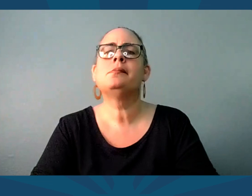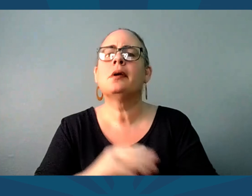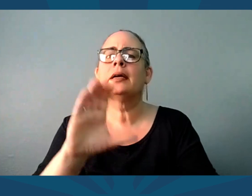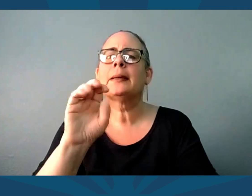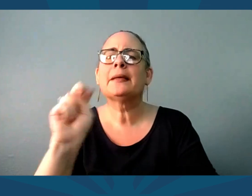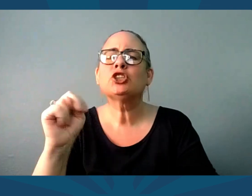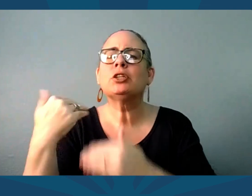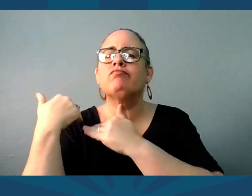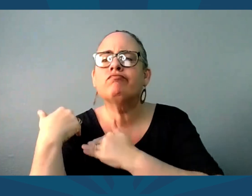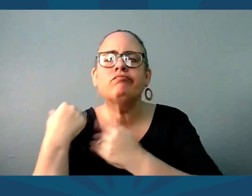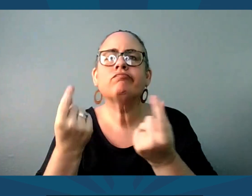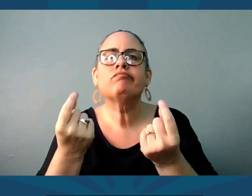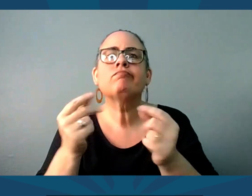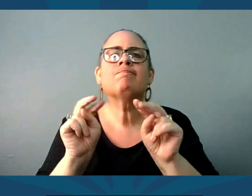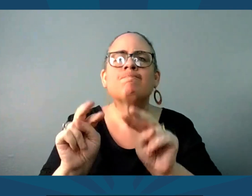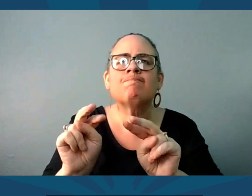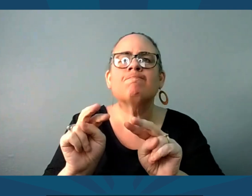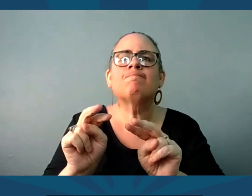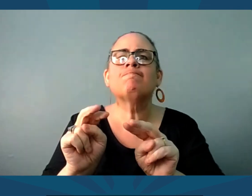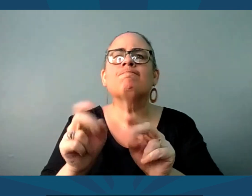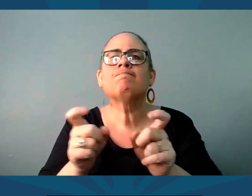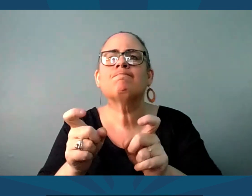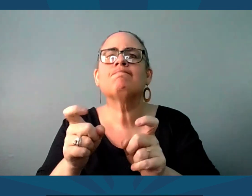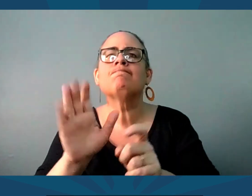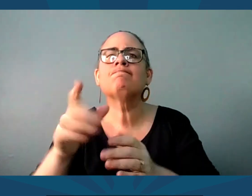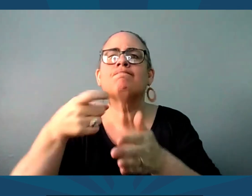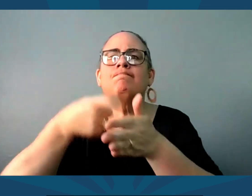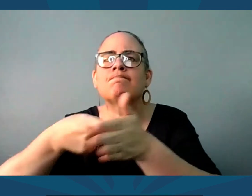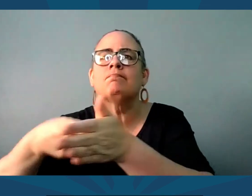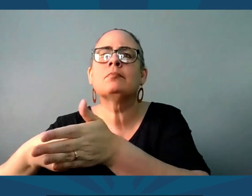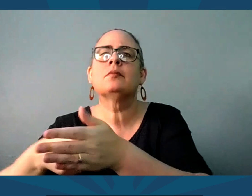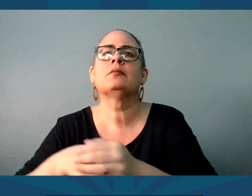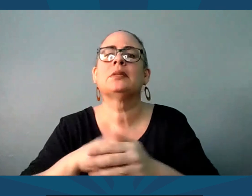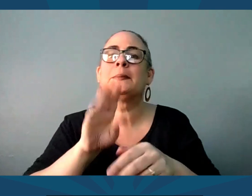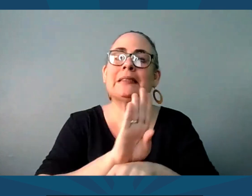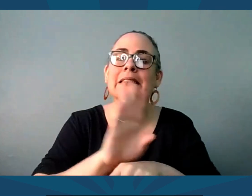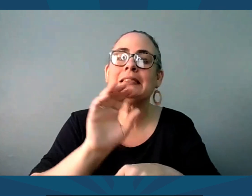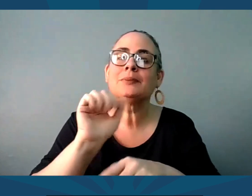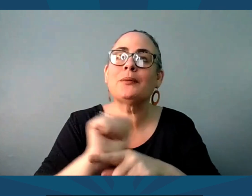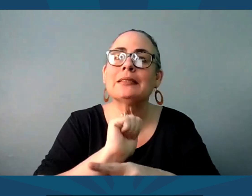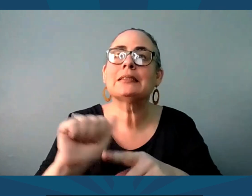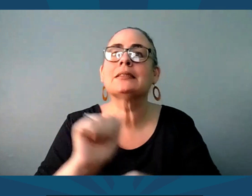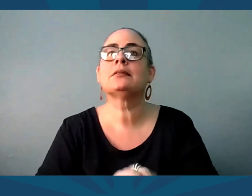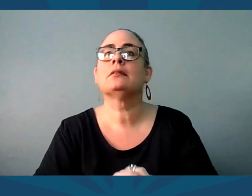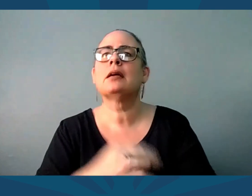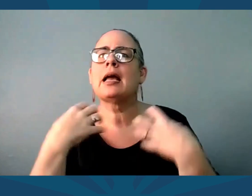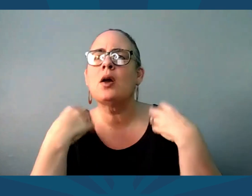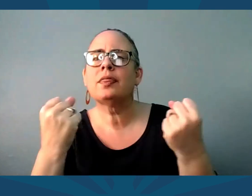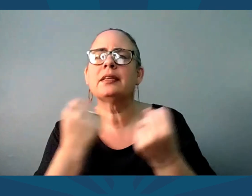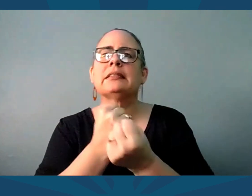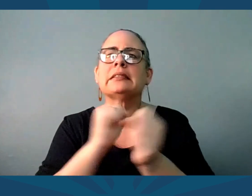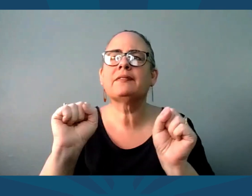terms. The Commission regulates the rates, business practices, health